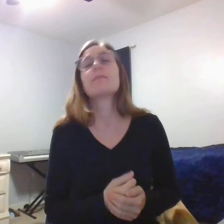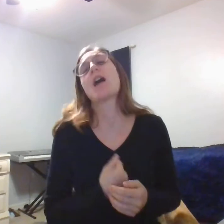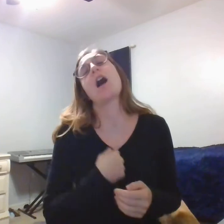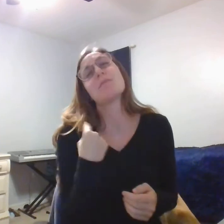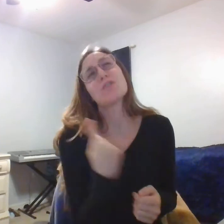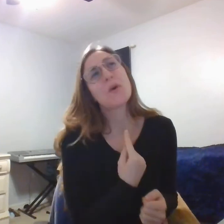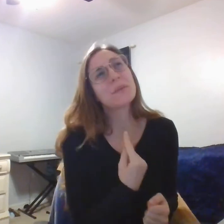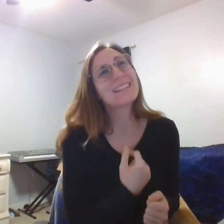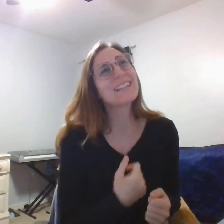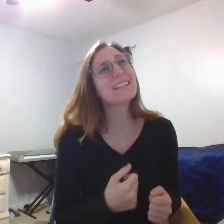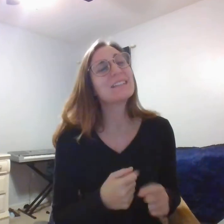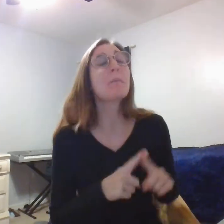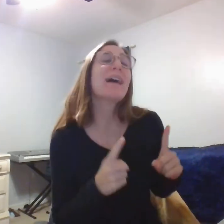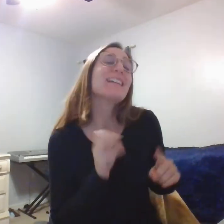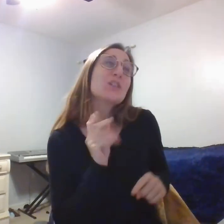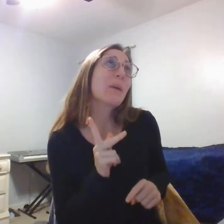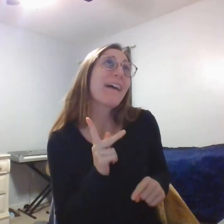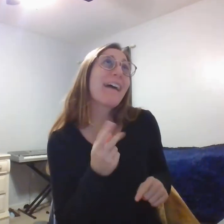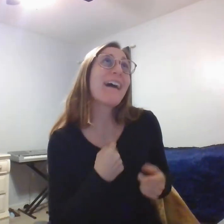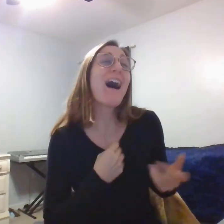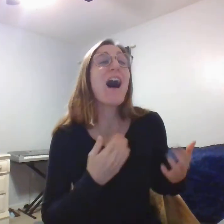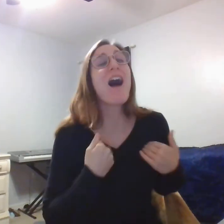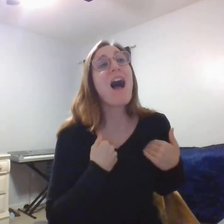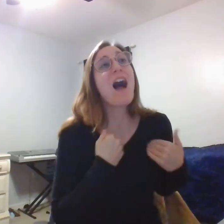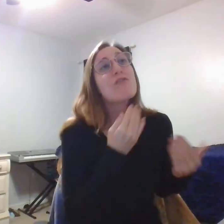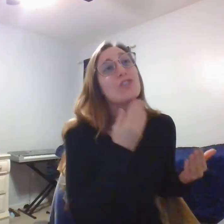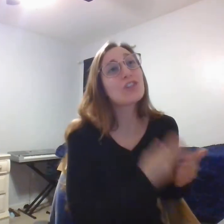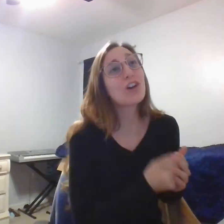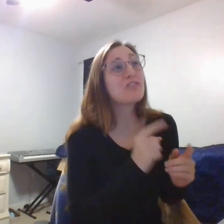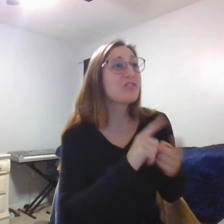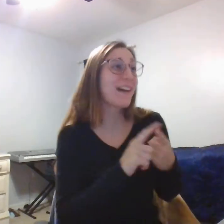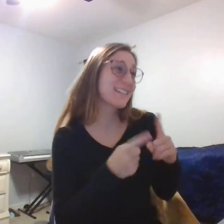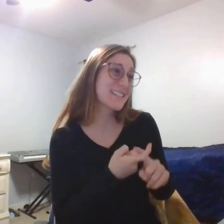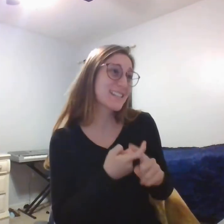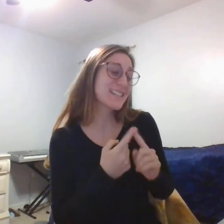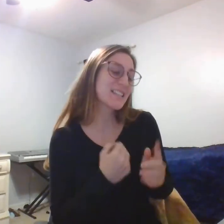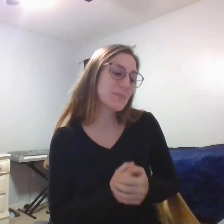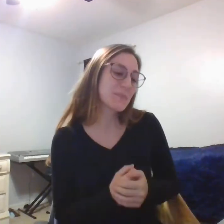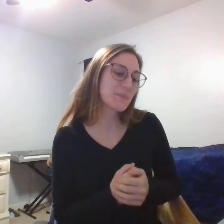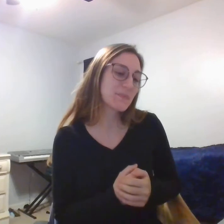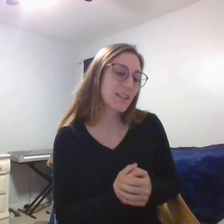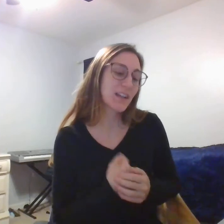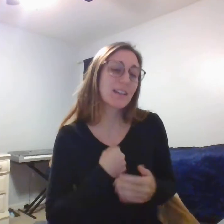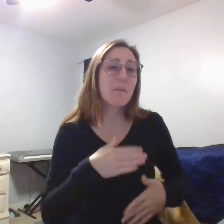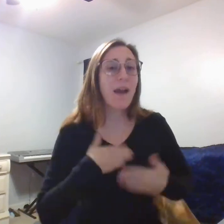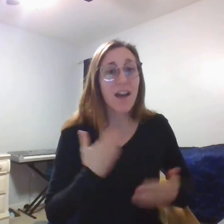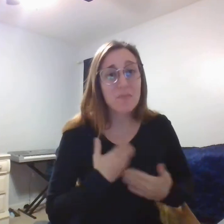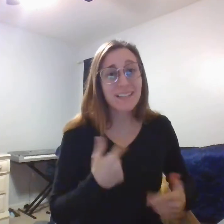friends. I like being alive. But I'm confused. I'm really confused.